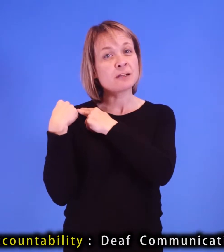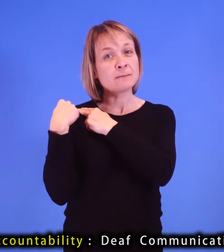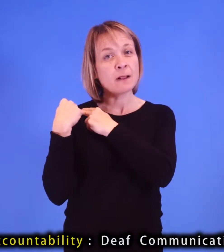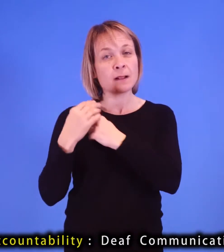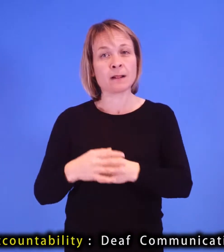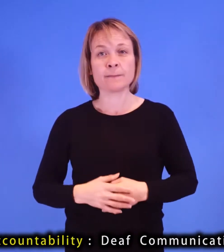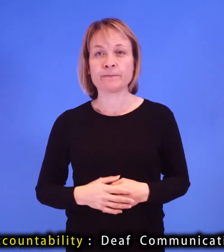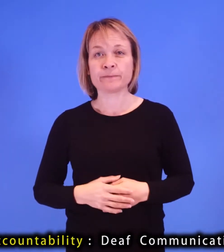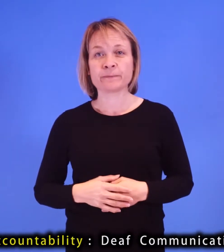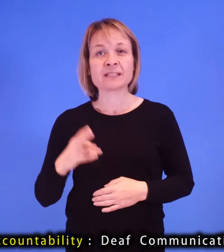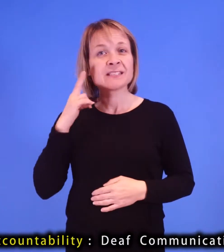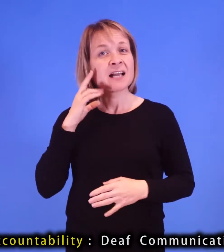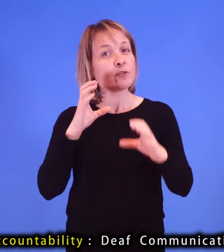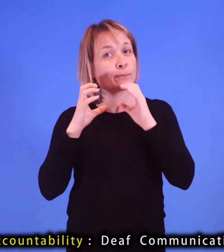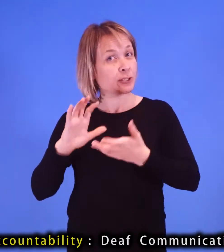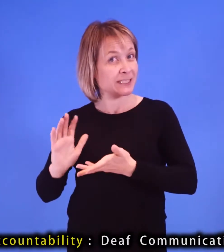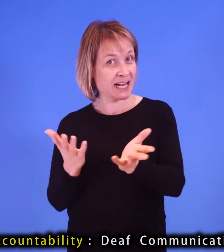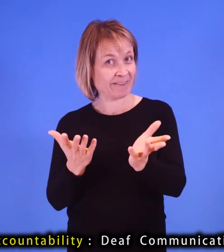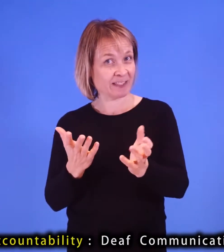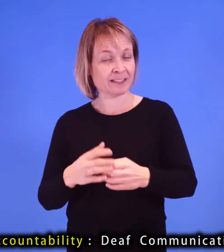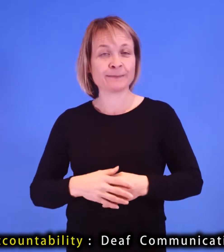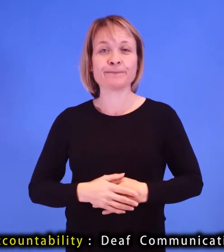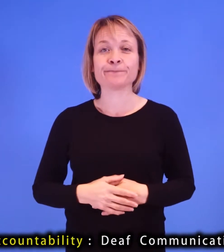Accountability. Deaf Communication Service.